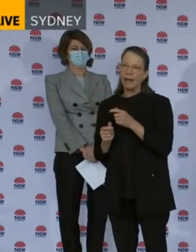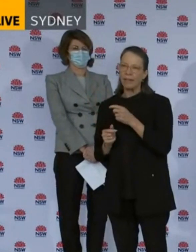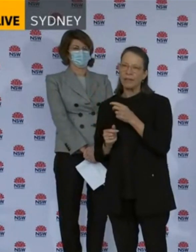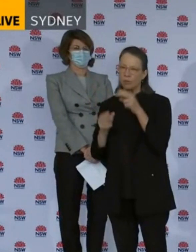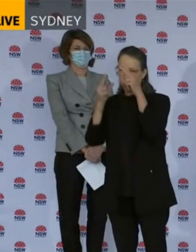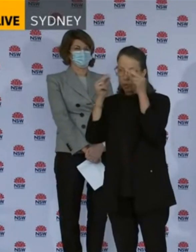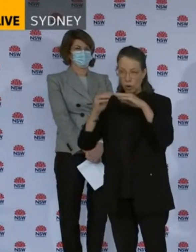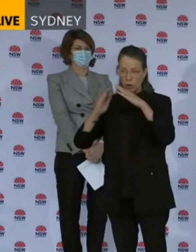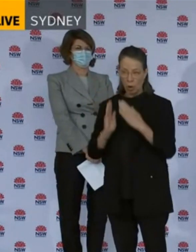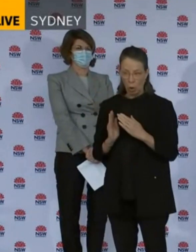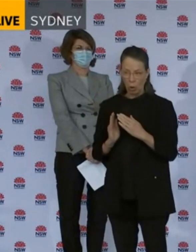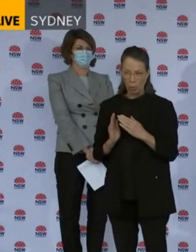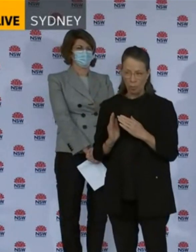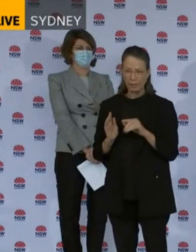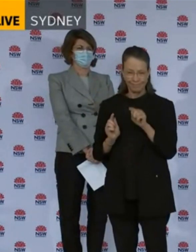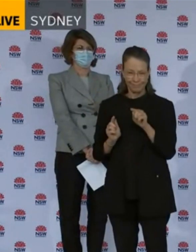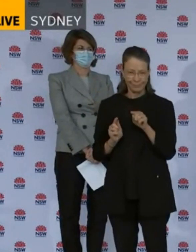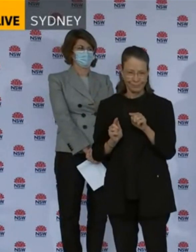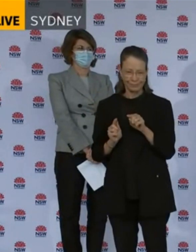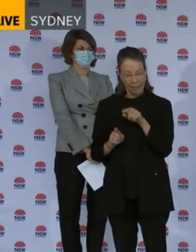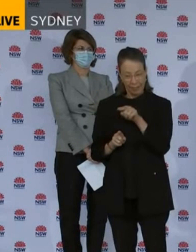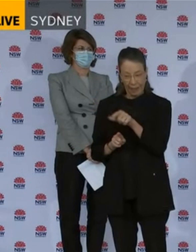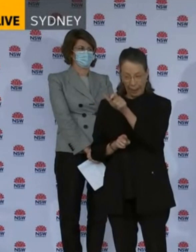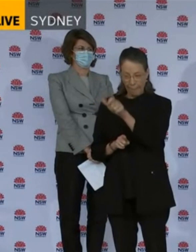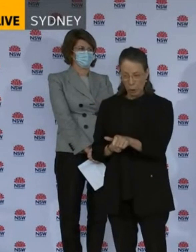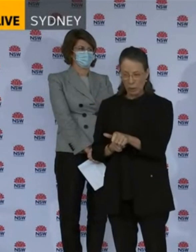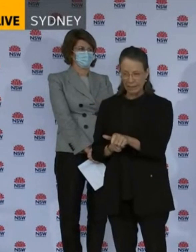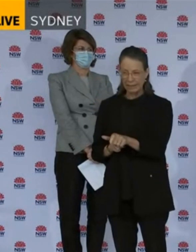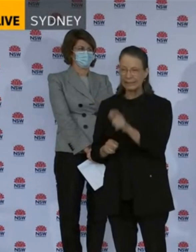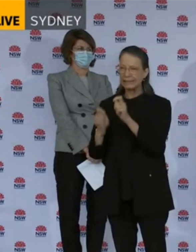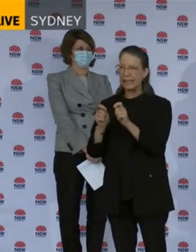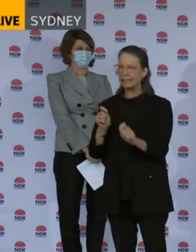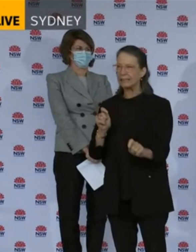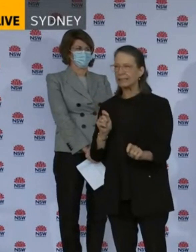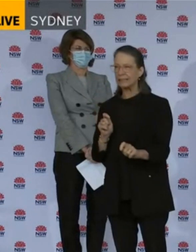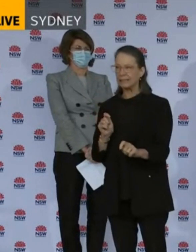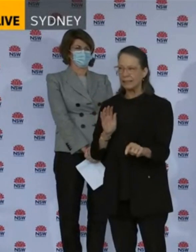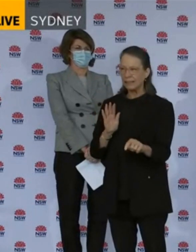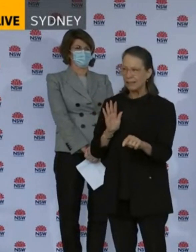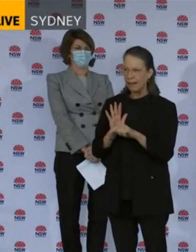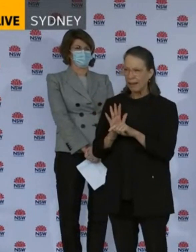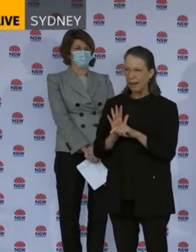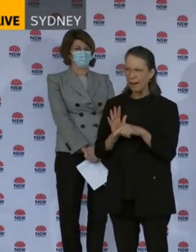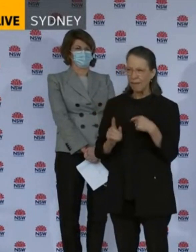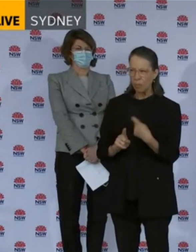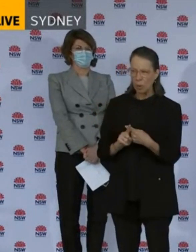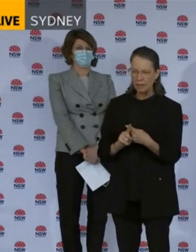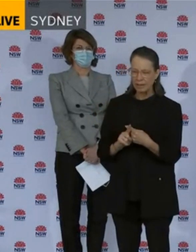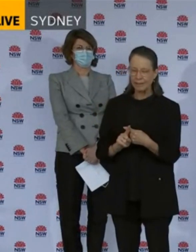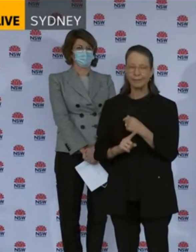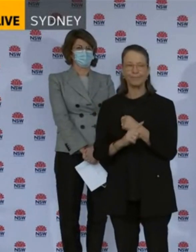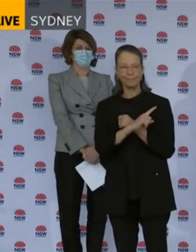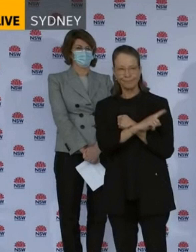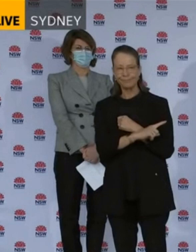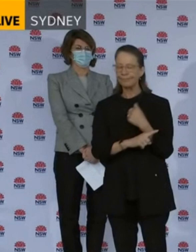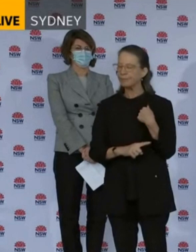that the worker was not, but to be frank, the focus was actually making sure there was a swift and good